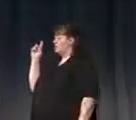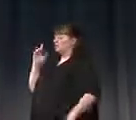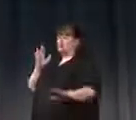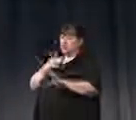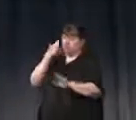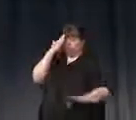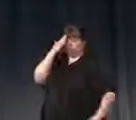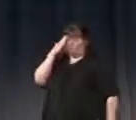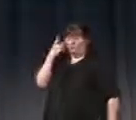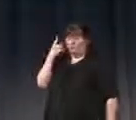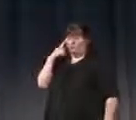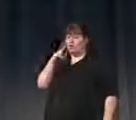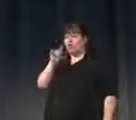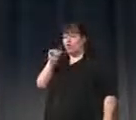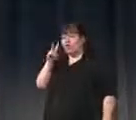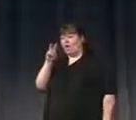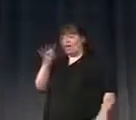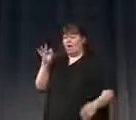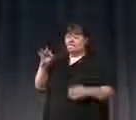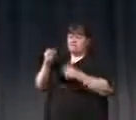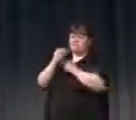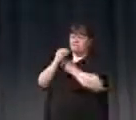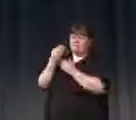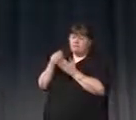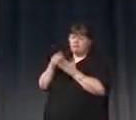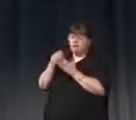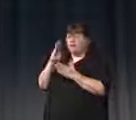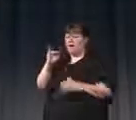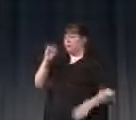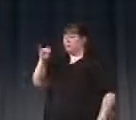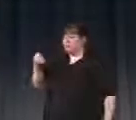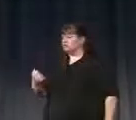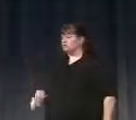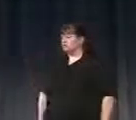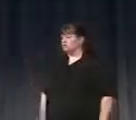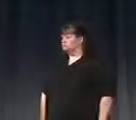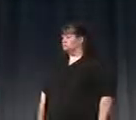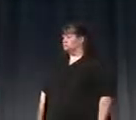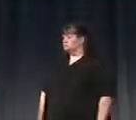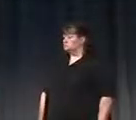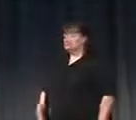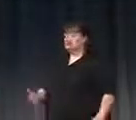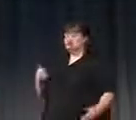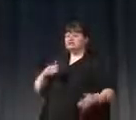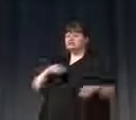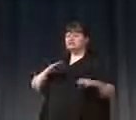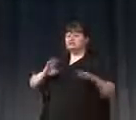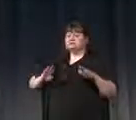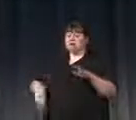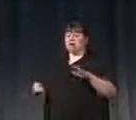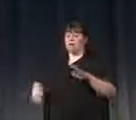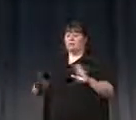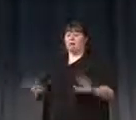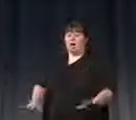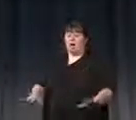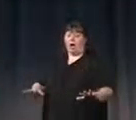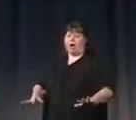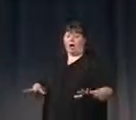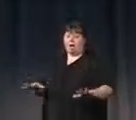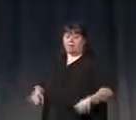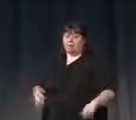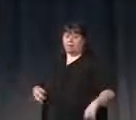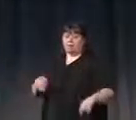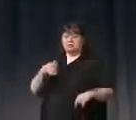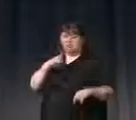probably know. It's For the Love of Money by the OJs. And I've got just the introduction here. It's just a bass line. And what the engineer did is he plays the first